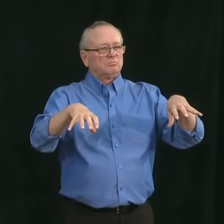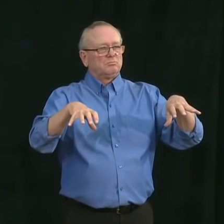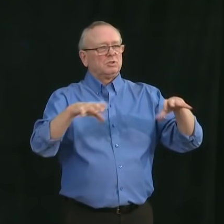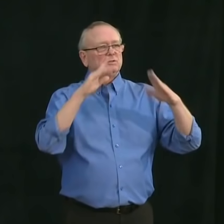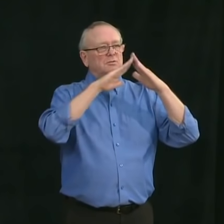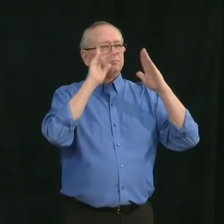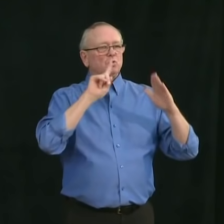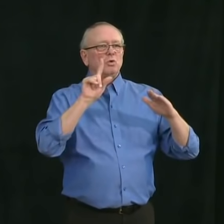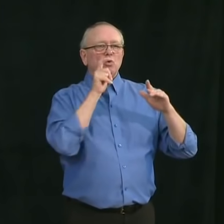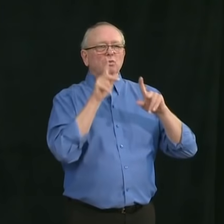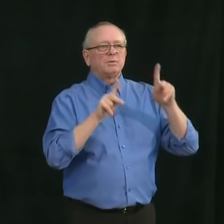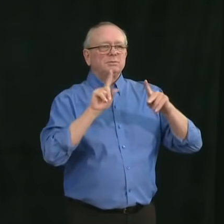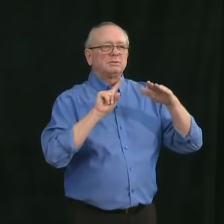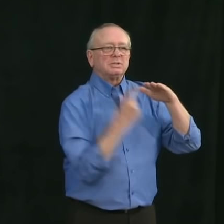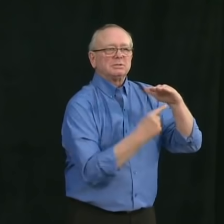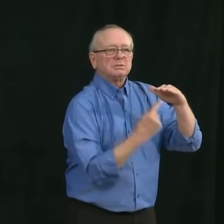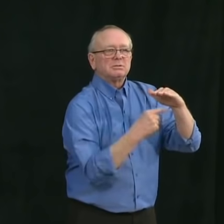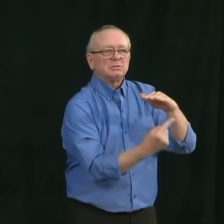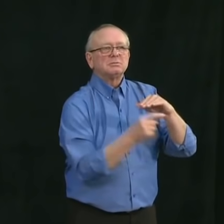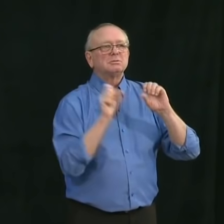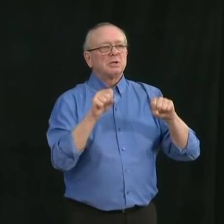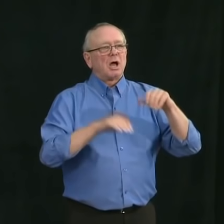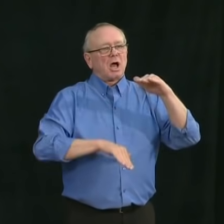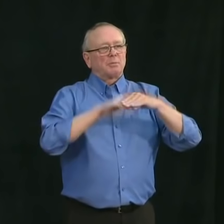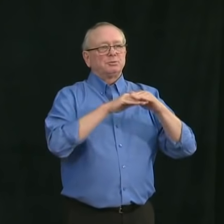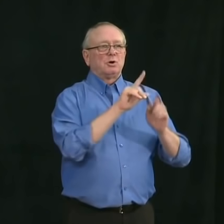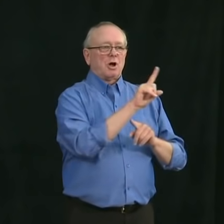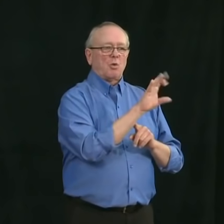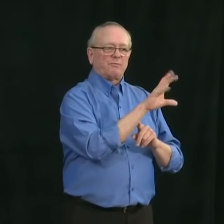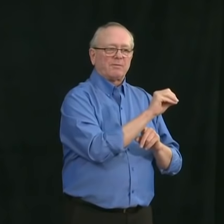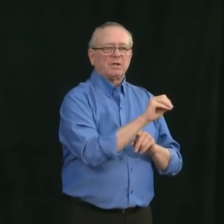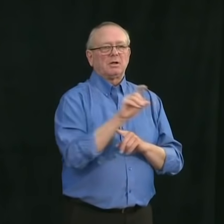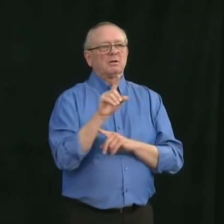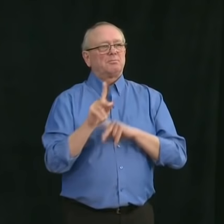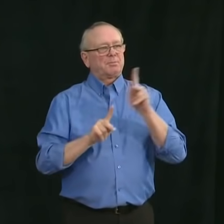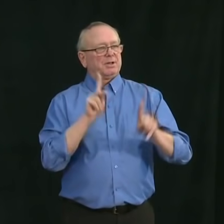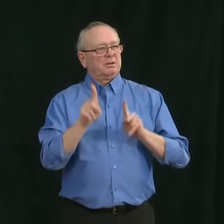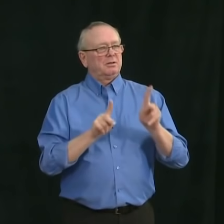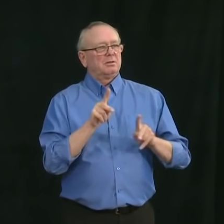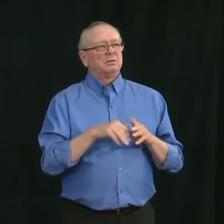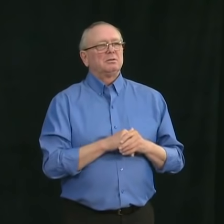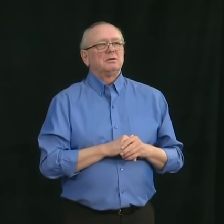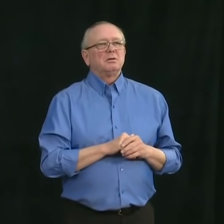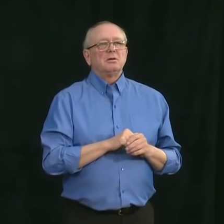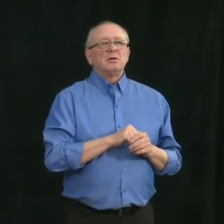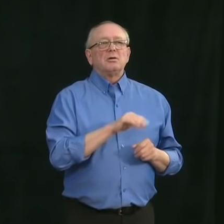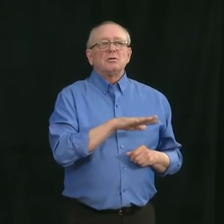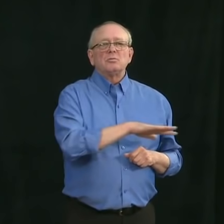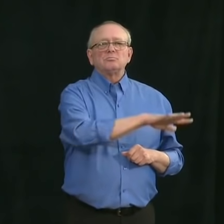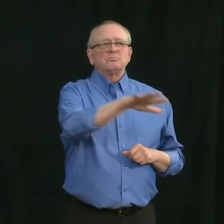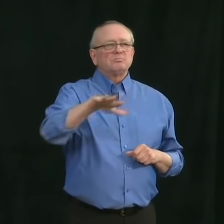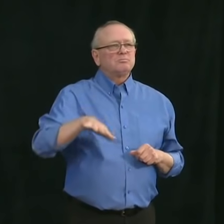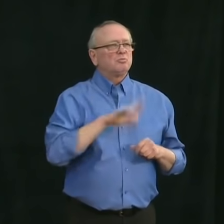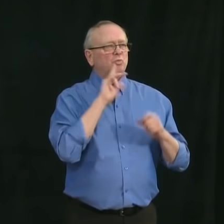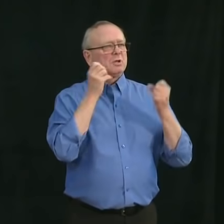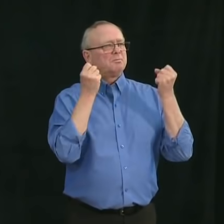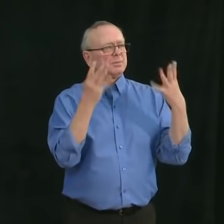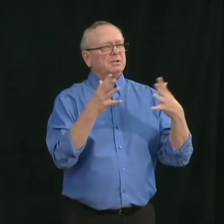by COVID-19 in these communities and at Sucker Creek First Nation, which reported a positive case last week as